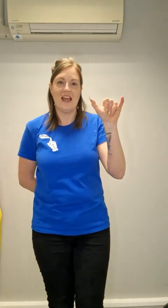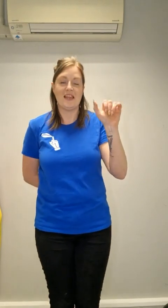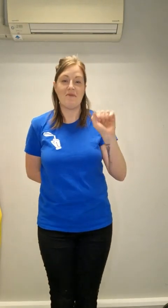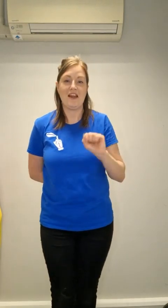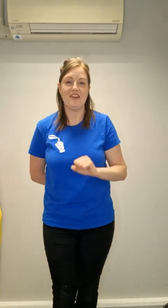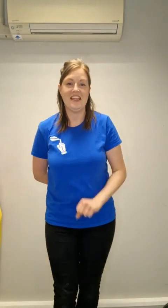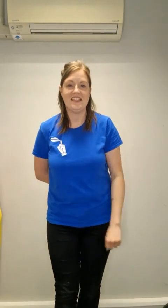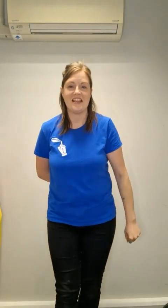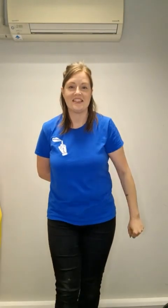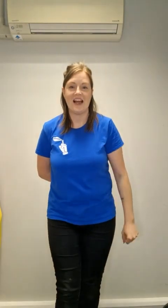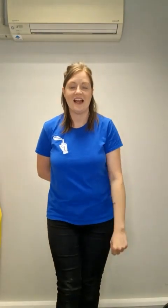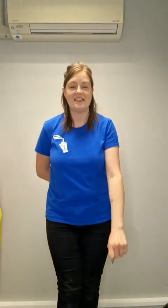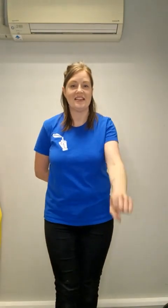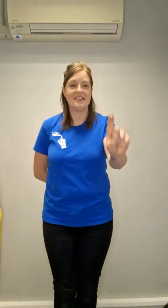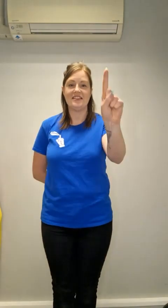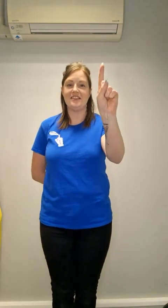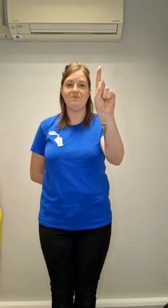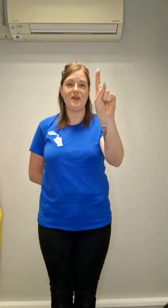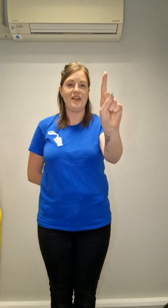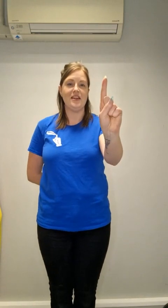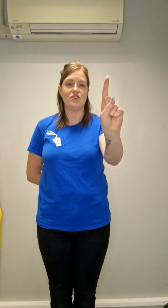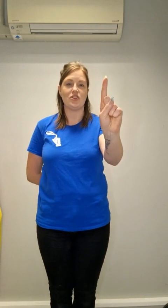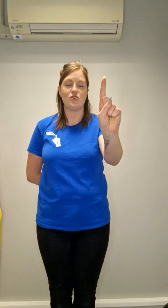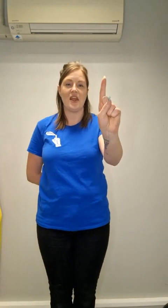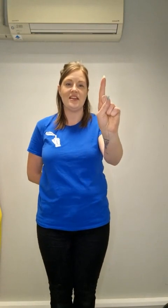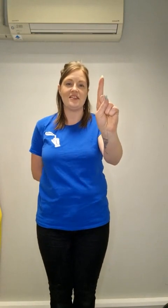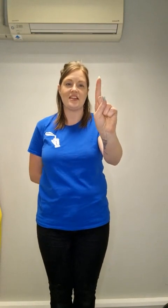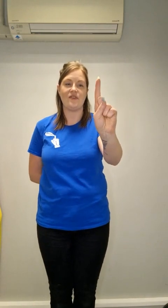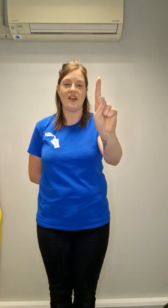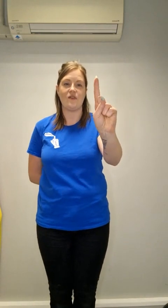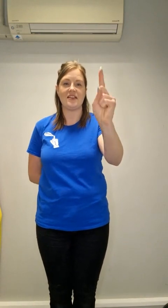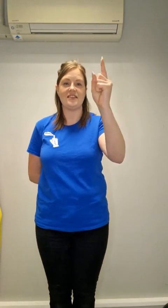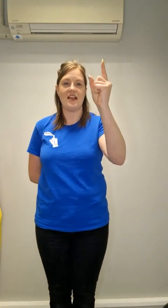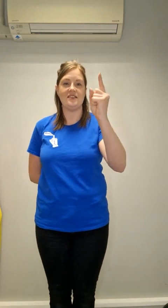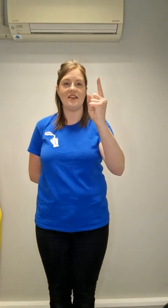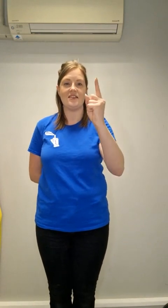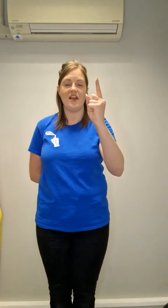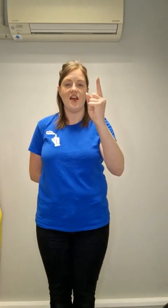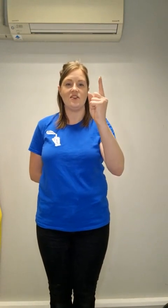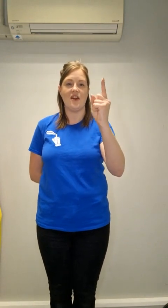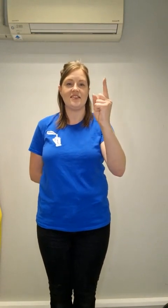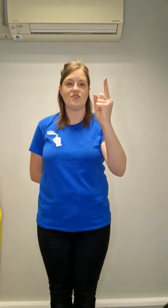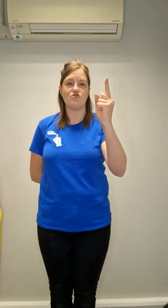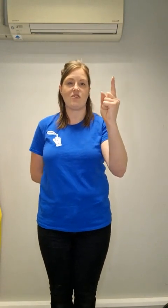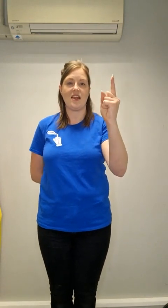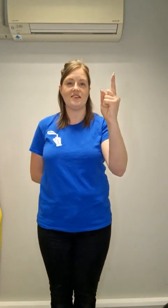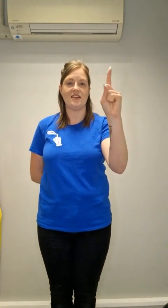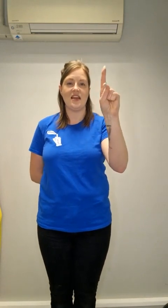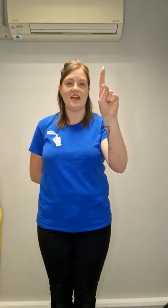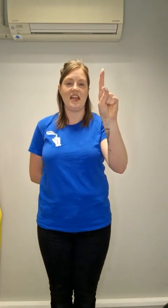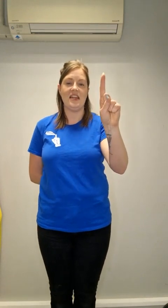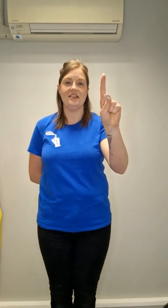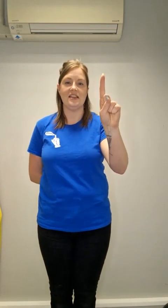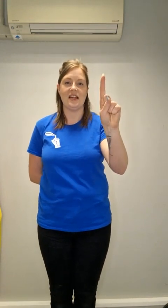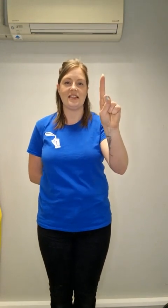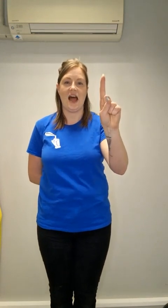Then we have an index hand, simply just your index finger extended, nice and straight, an index